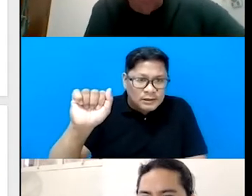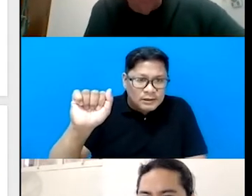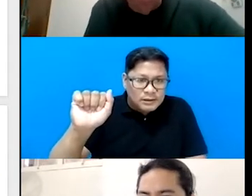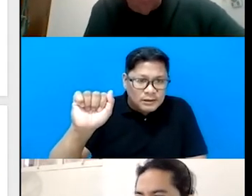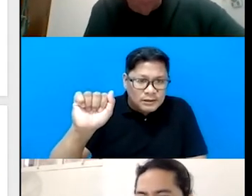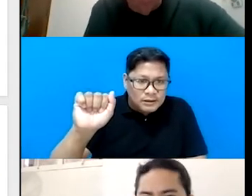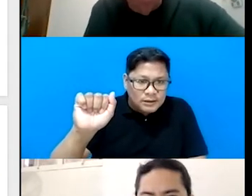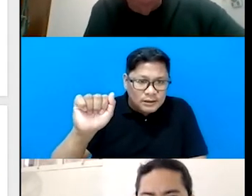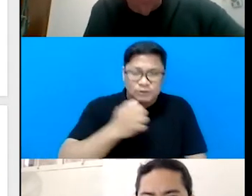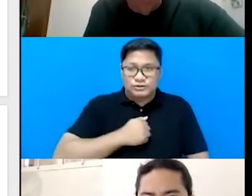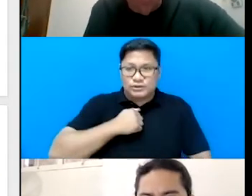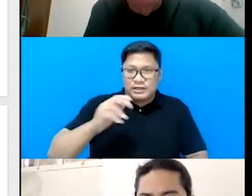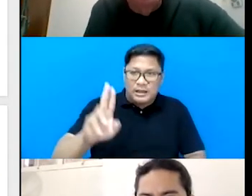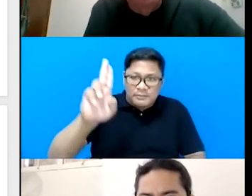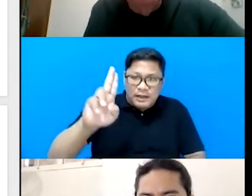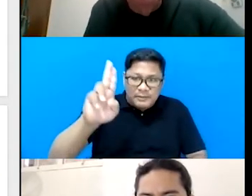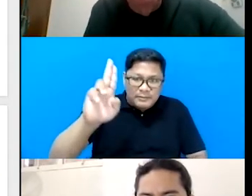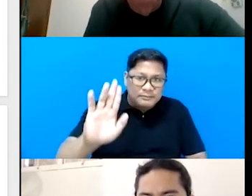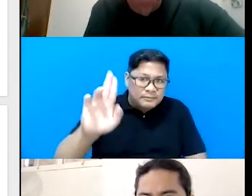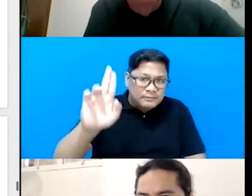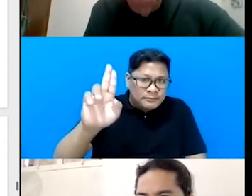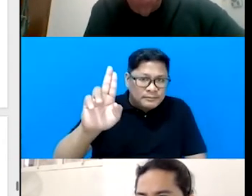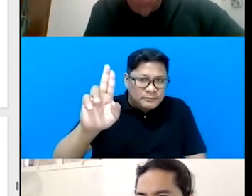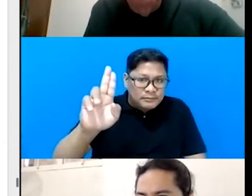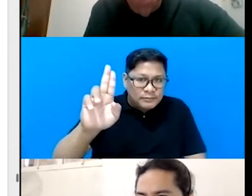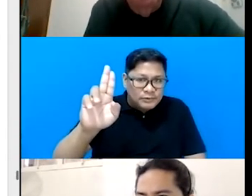No, sorry, go back up. Go back up.